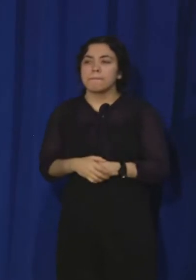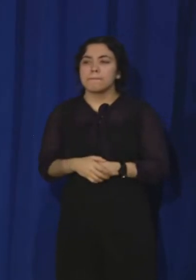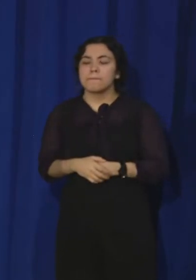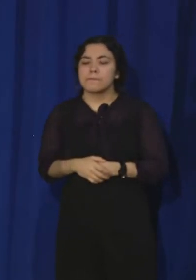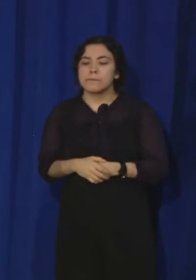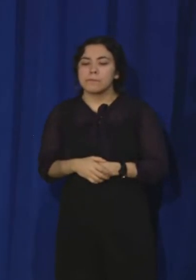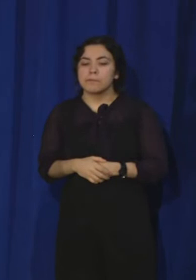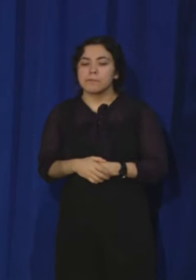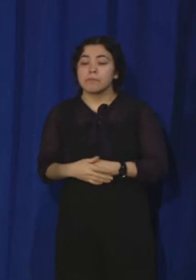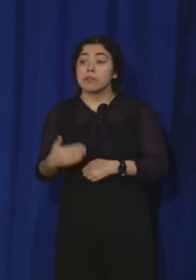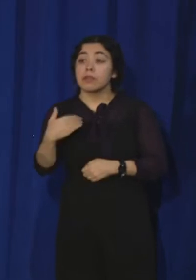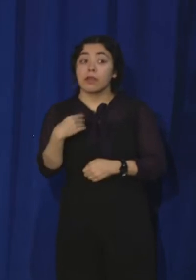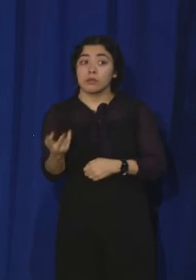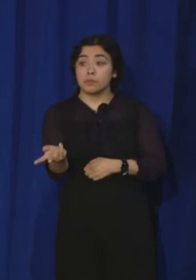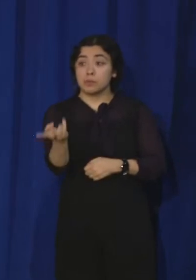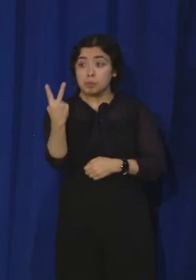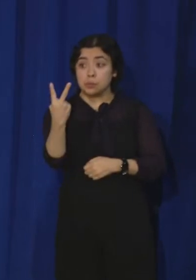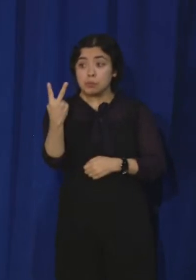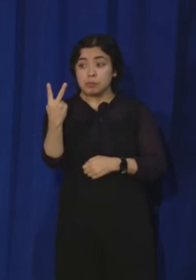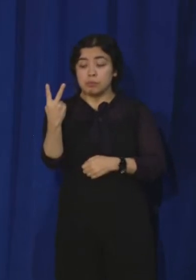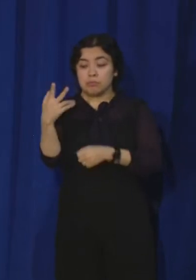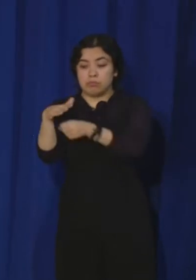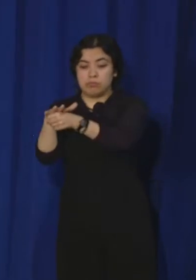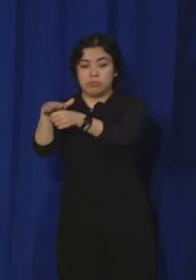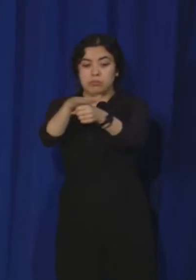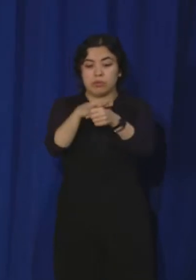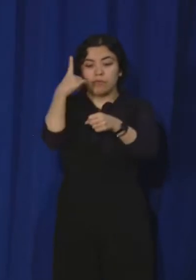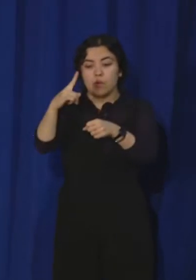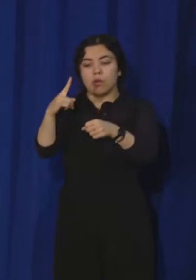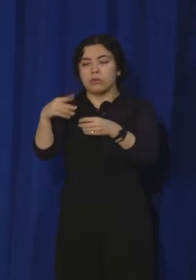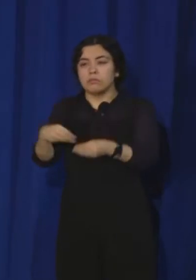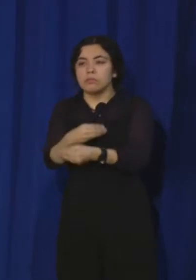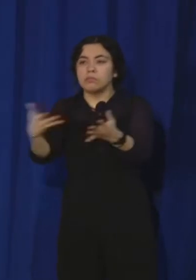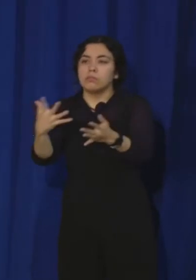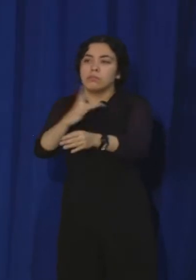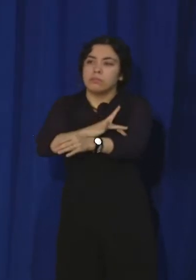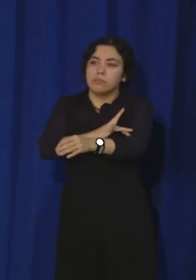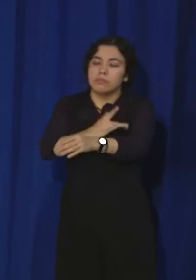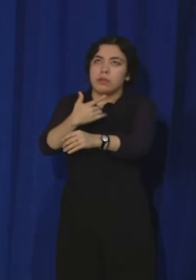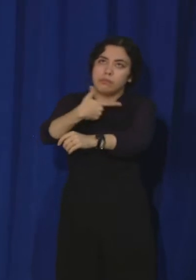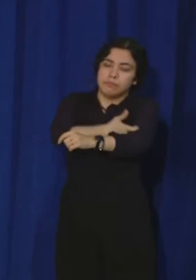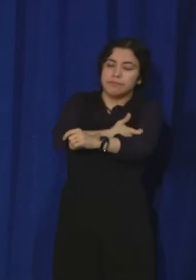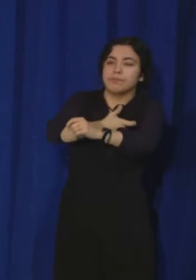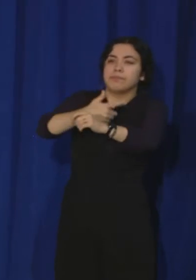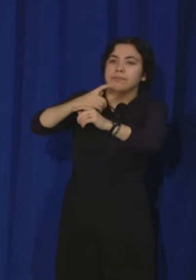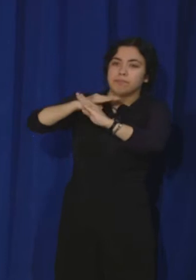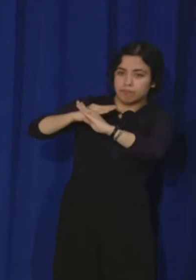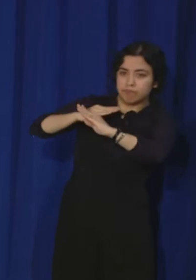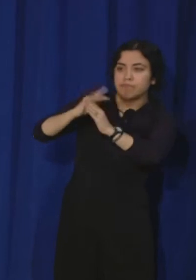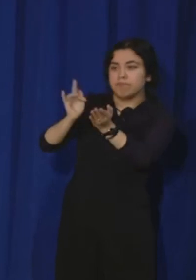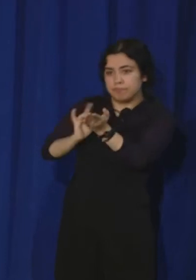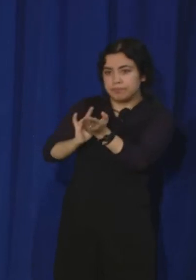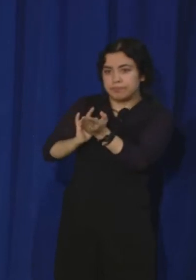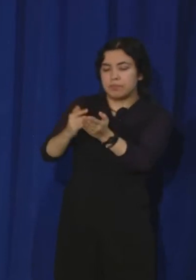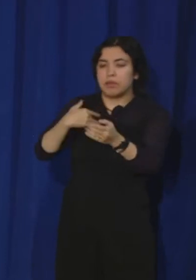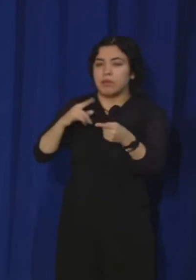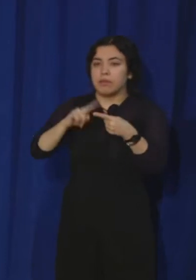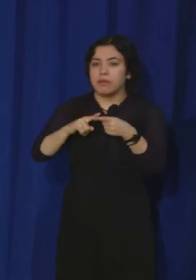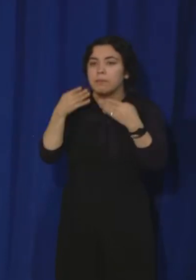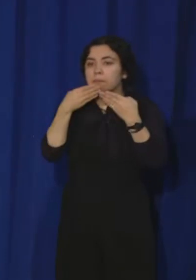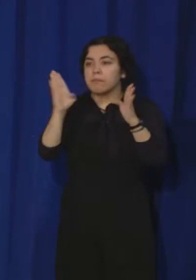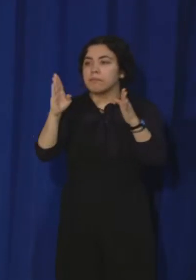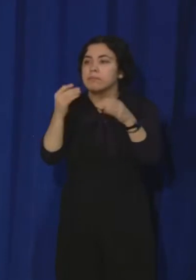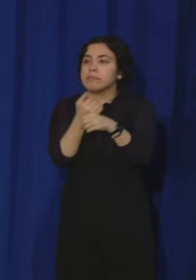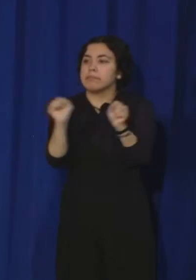have two points of dispensing at the city level that are operating now. We have this public safety closed pod that has started with